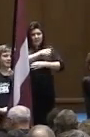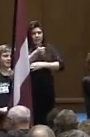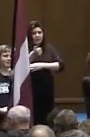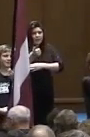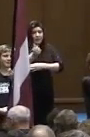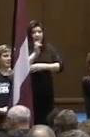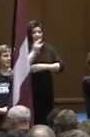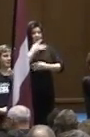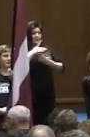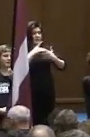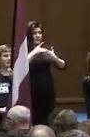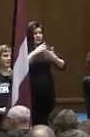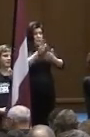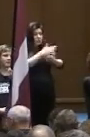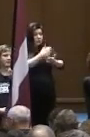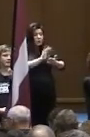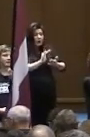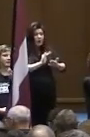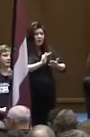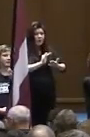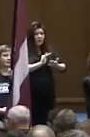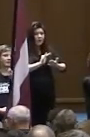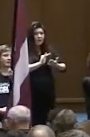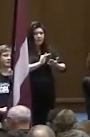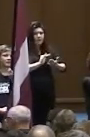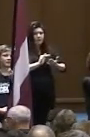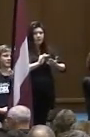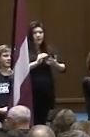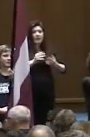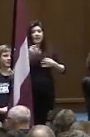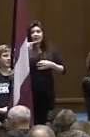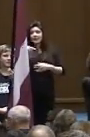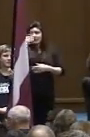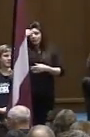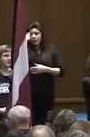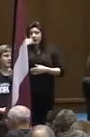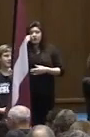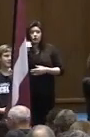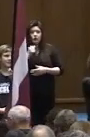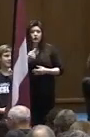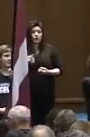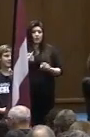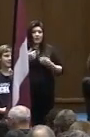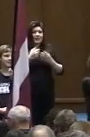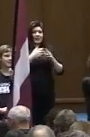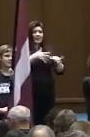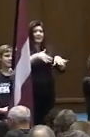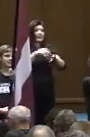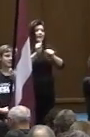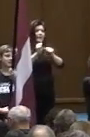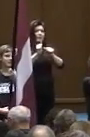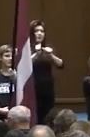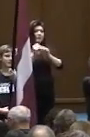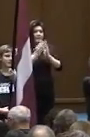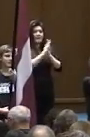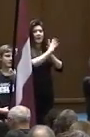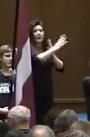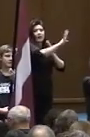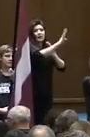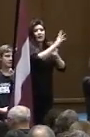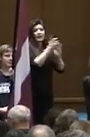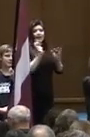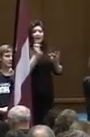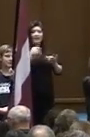And as he leads us in this song, these young men and women are going to begin exiting out. And as they